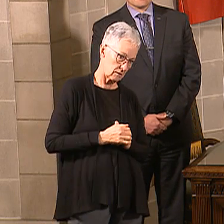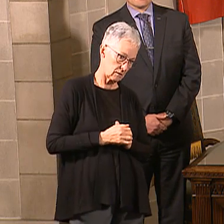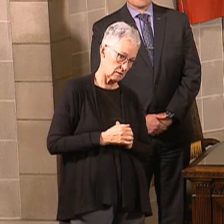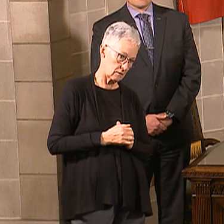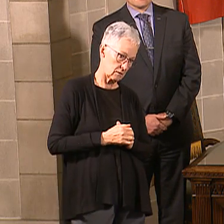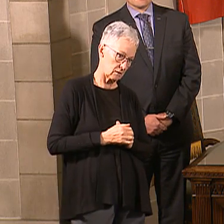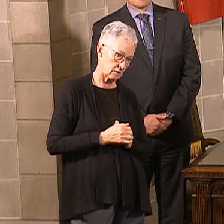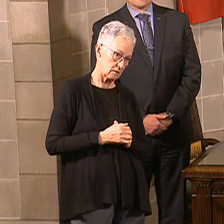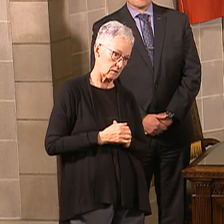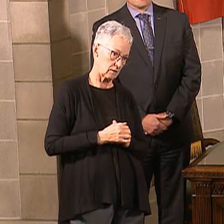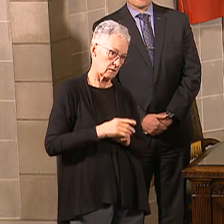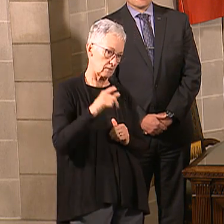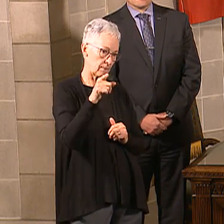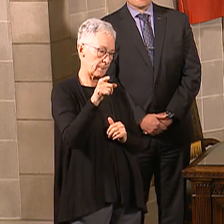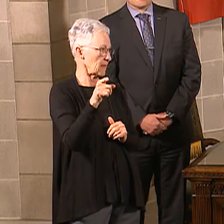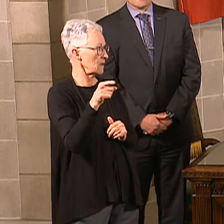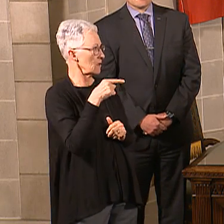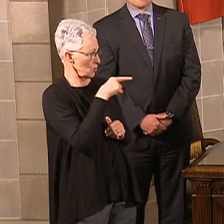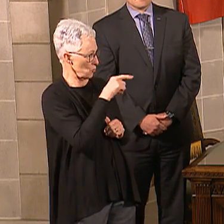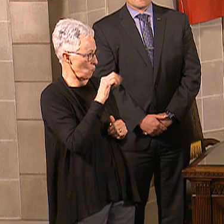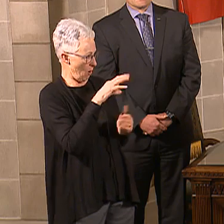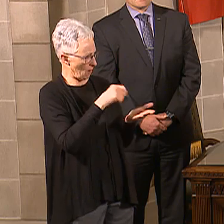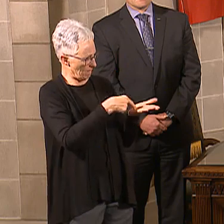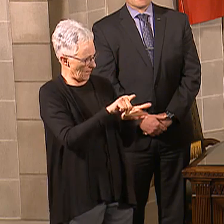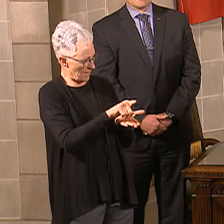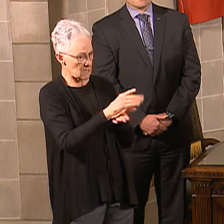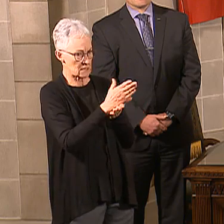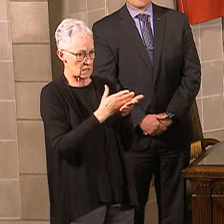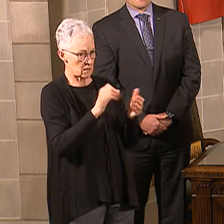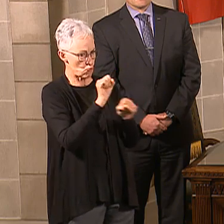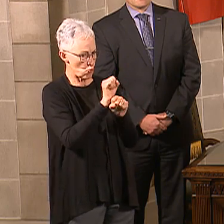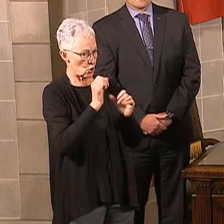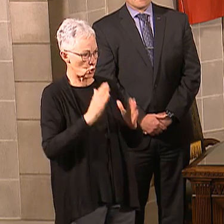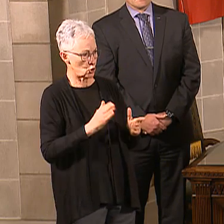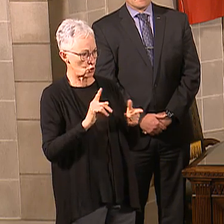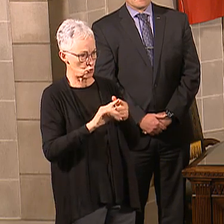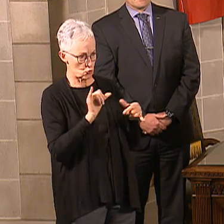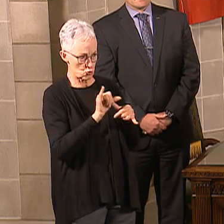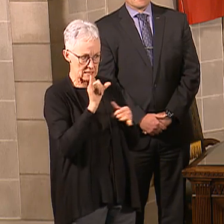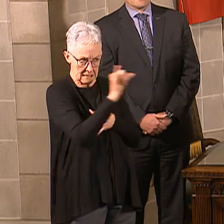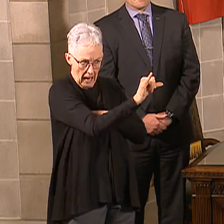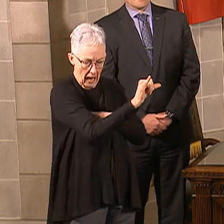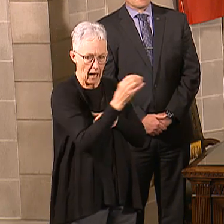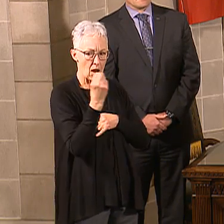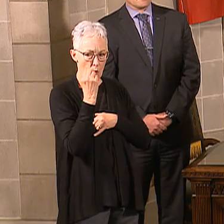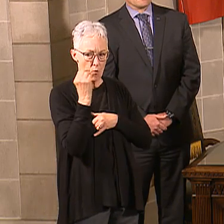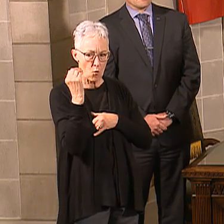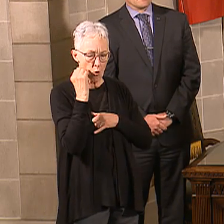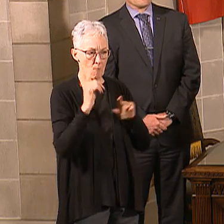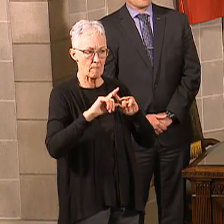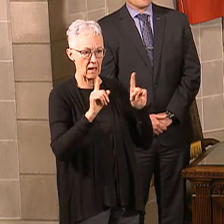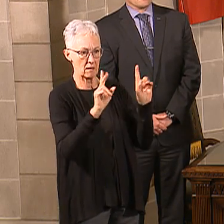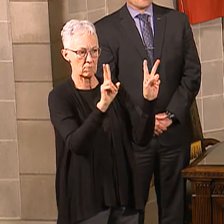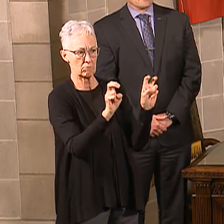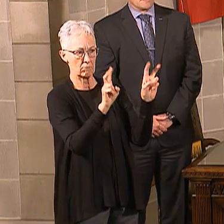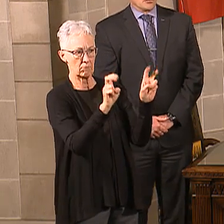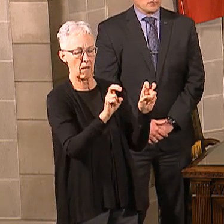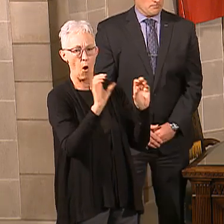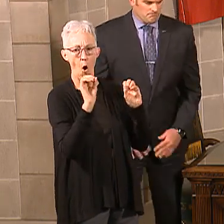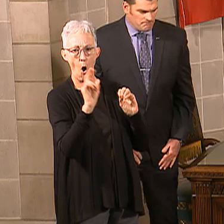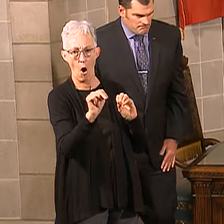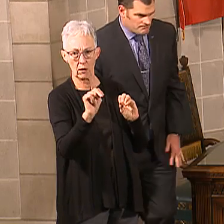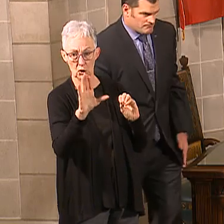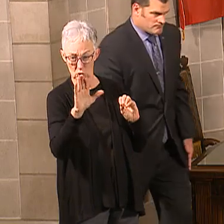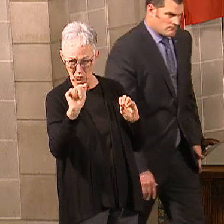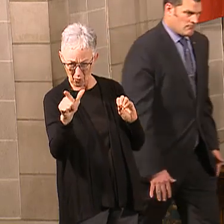to stay home and be on call. That's correct. So yeah, we are paying some people to be on call at home, and Jason, I'll let you explain that a little bit more.